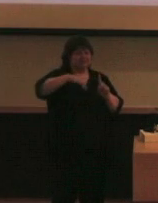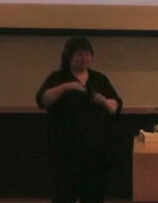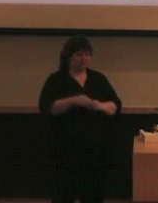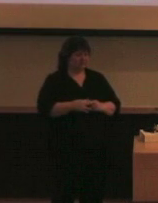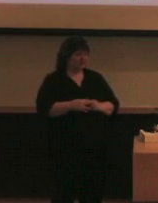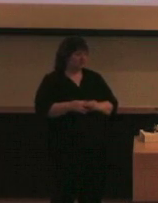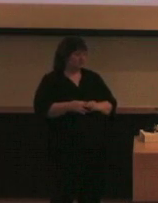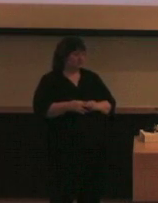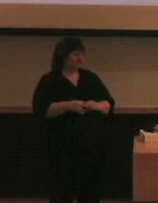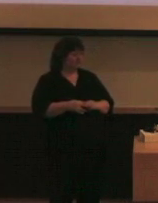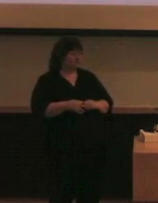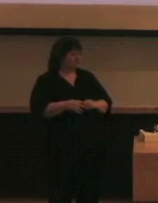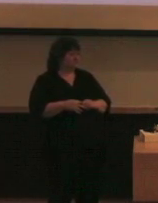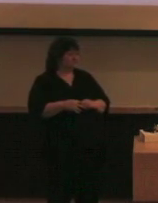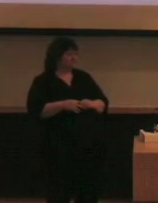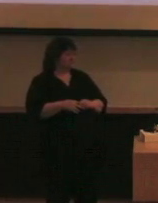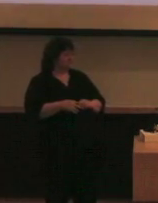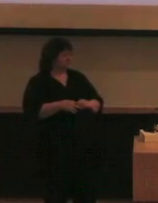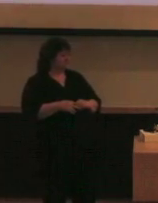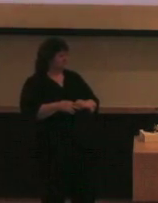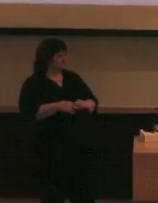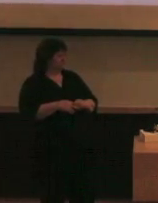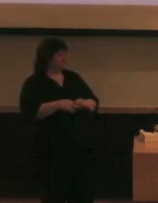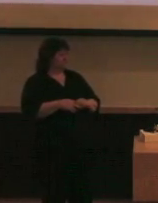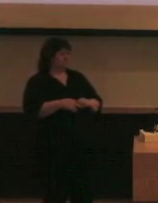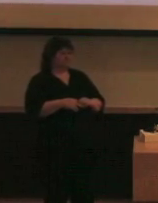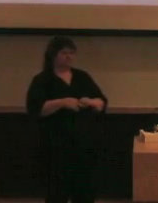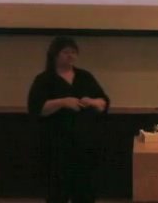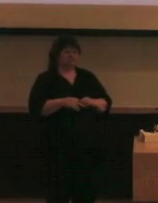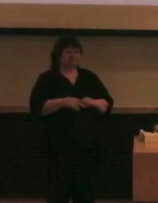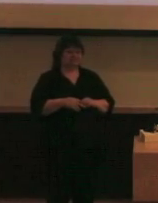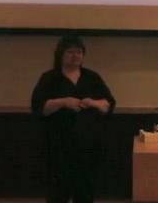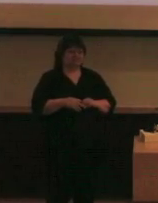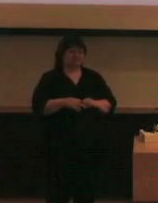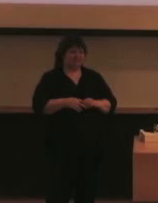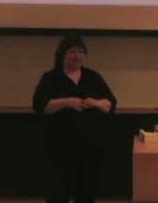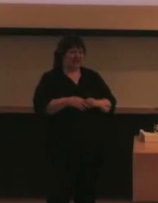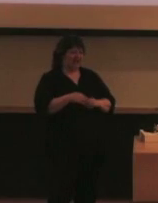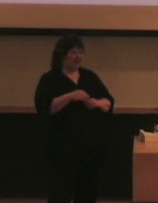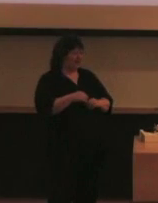That's unfortunate. I don't have a picture for this one. Not your handouts, though.